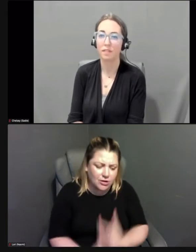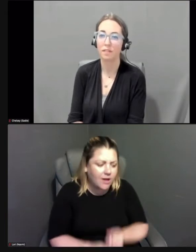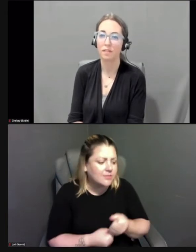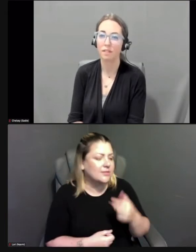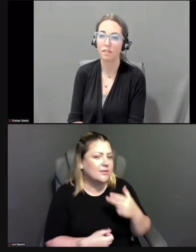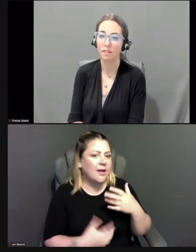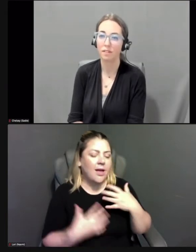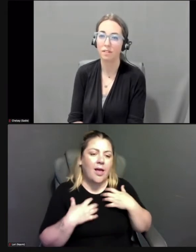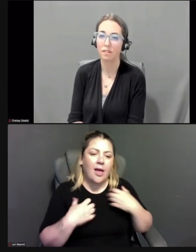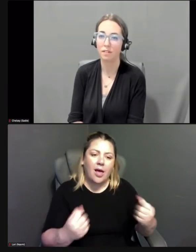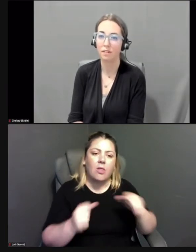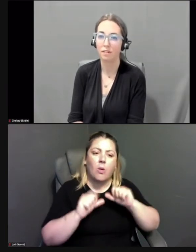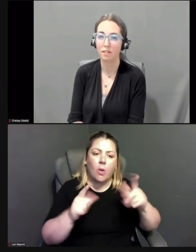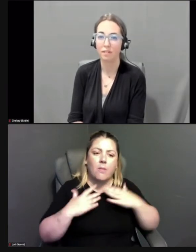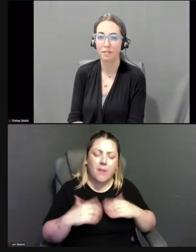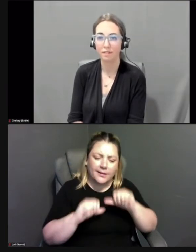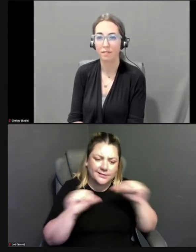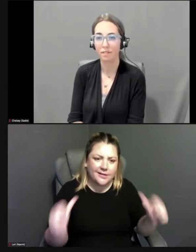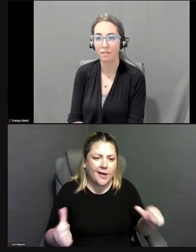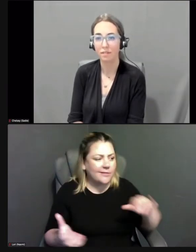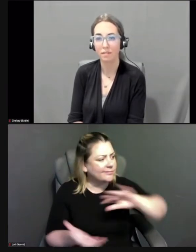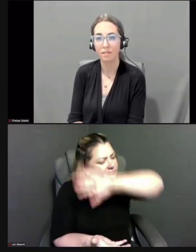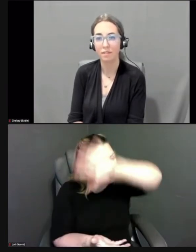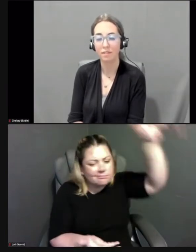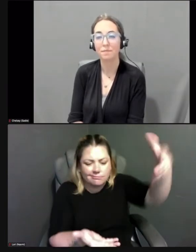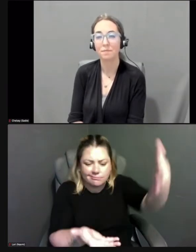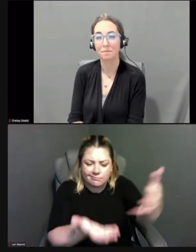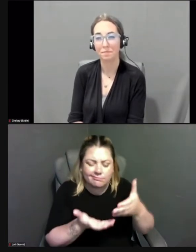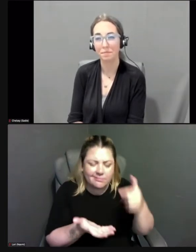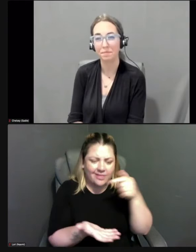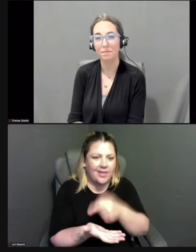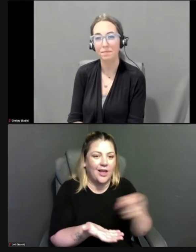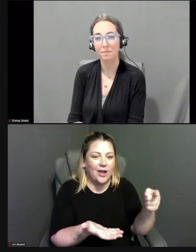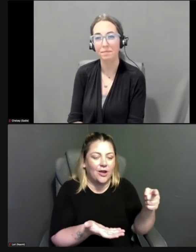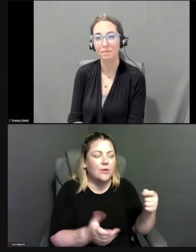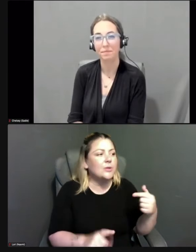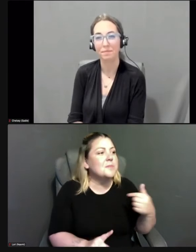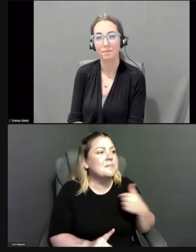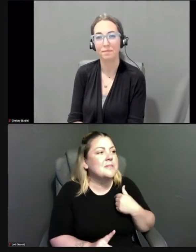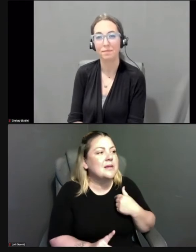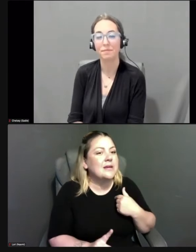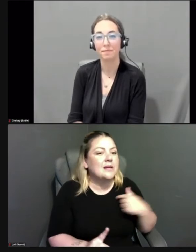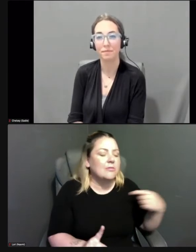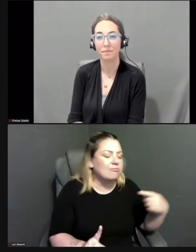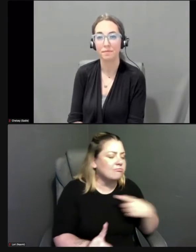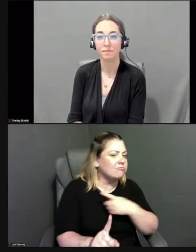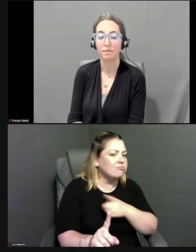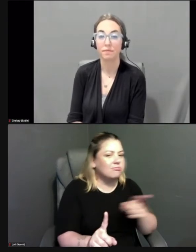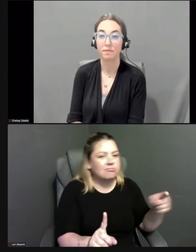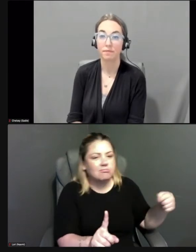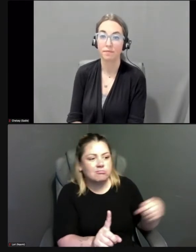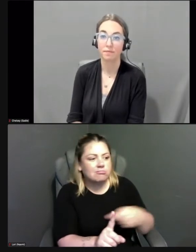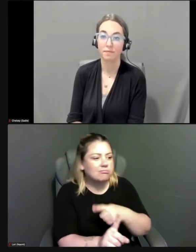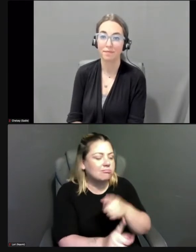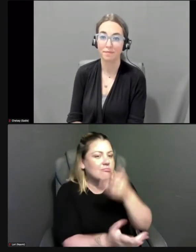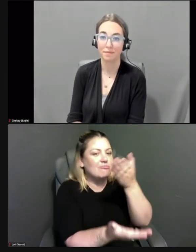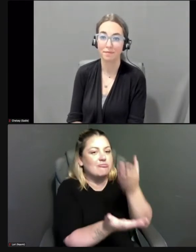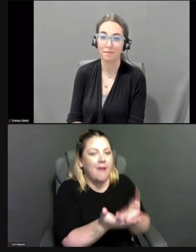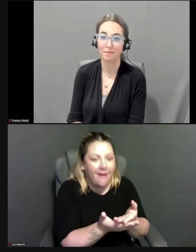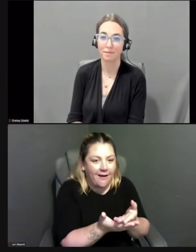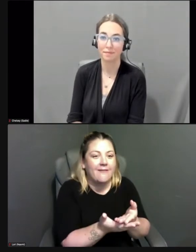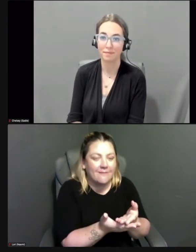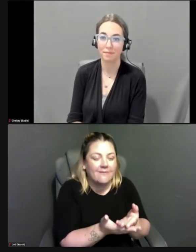for me, because I had sort of gotten through this like very indirect, like twisty, windy road to get to intuitive